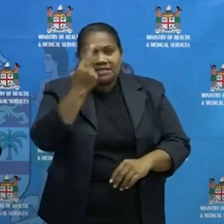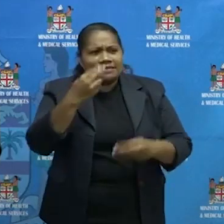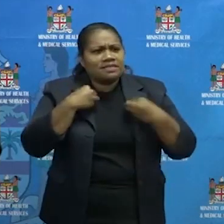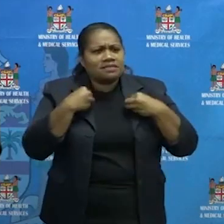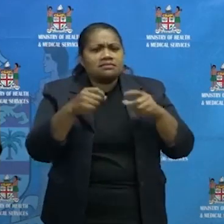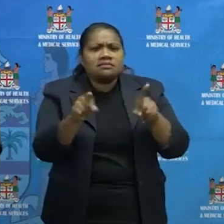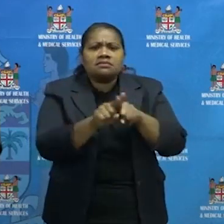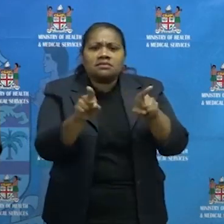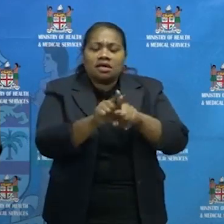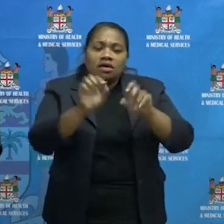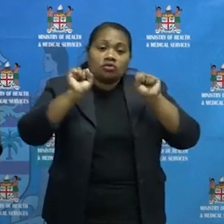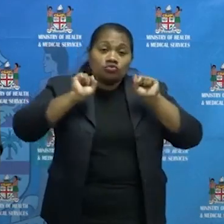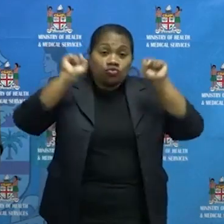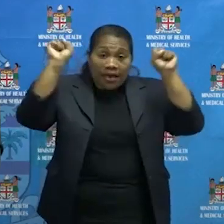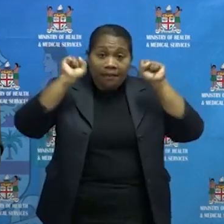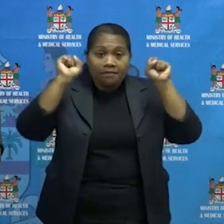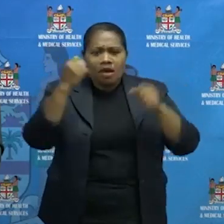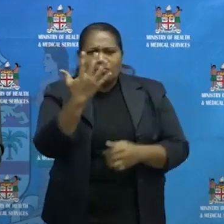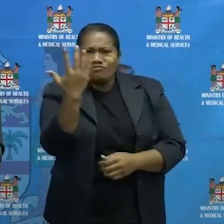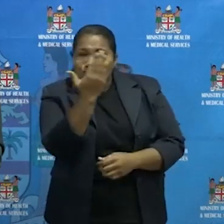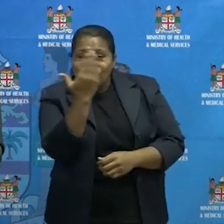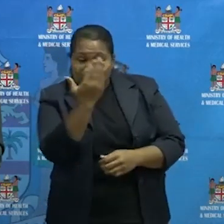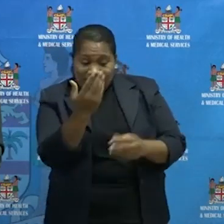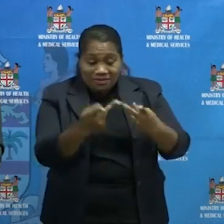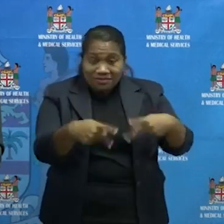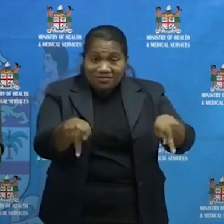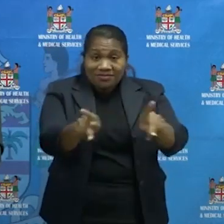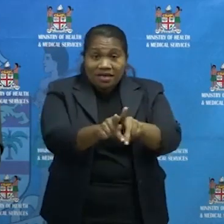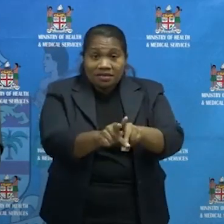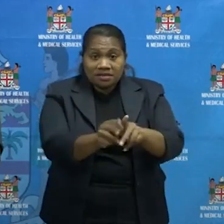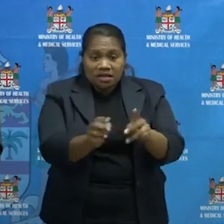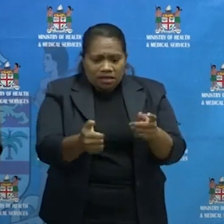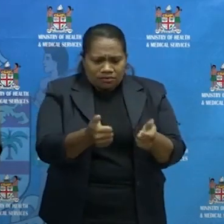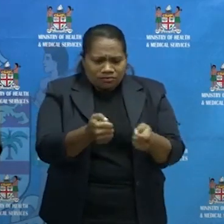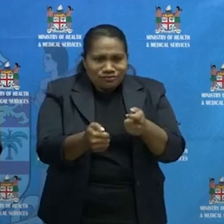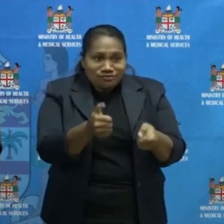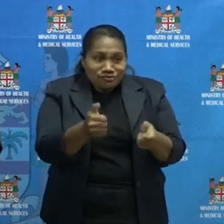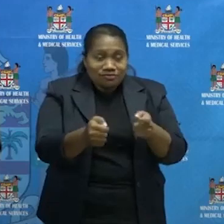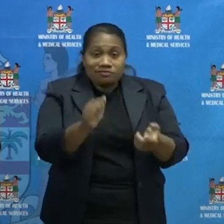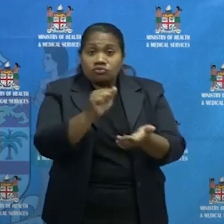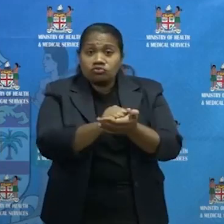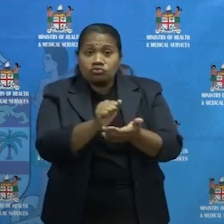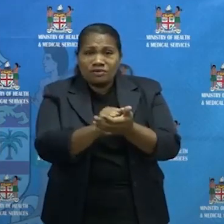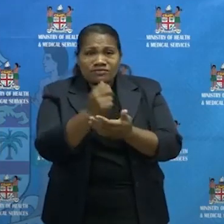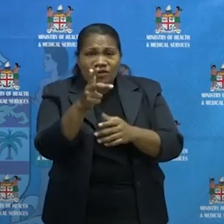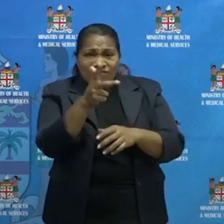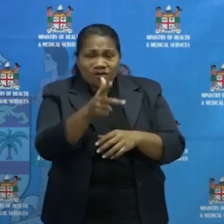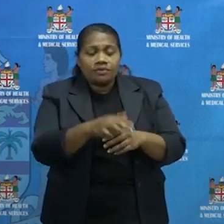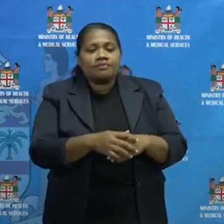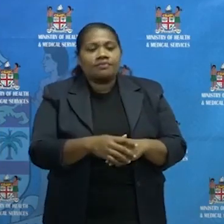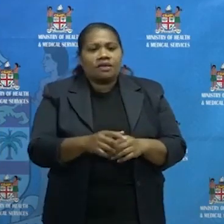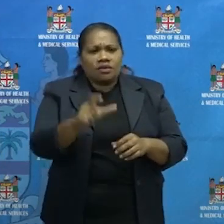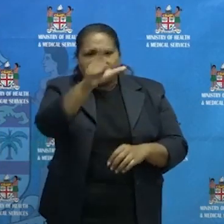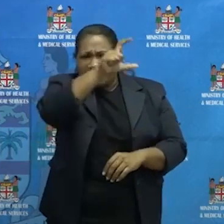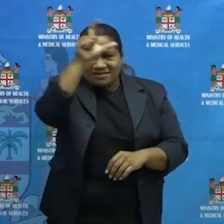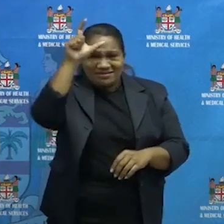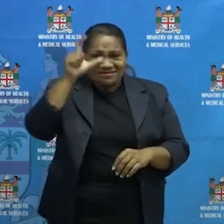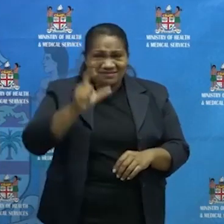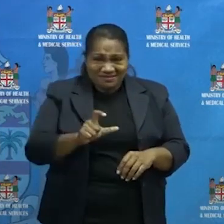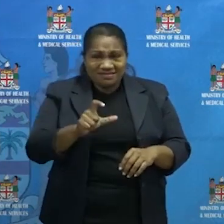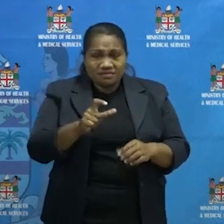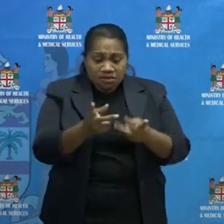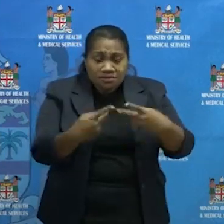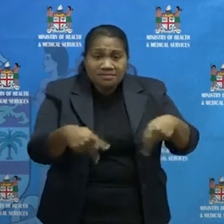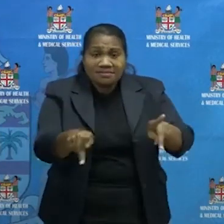theaters, video gaming shops, cyber cafes, taverns, bars,